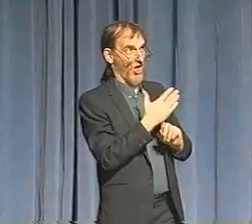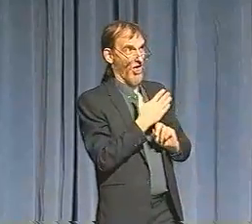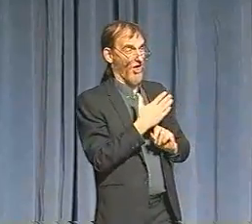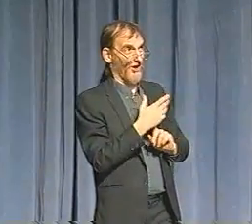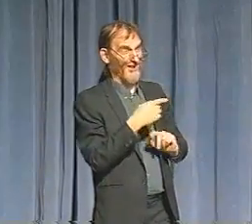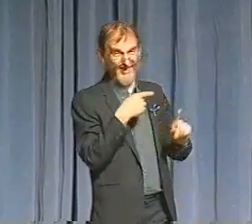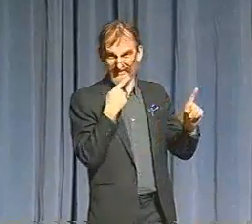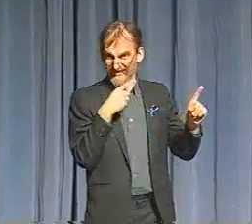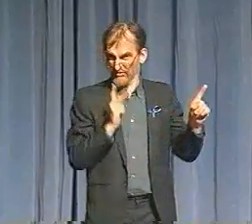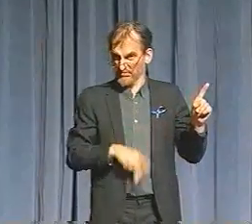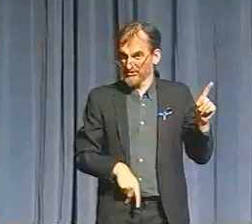be ashamed.